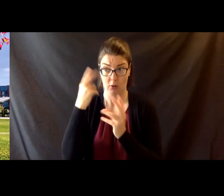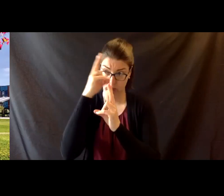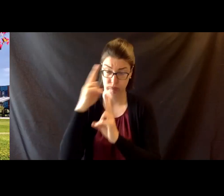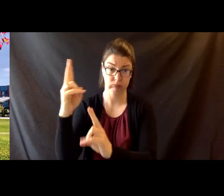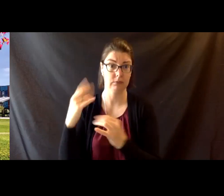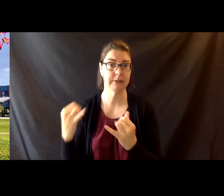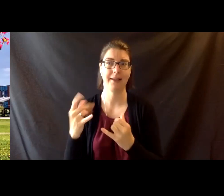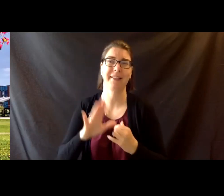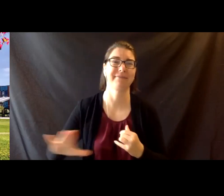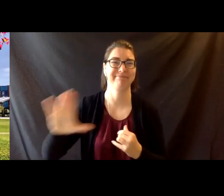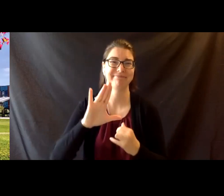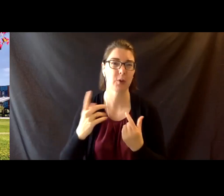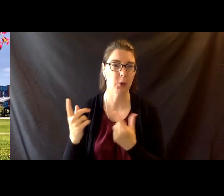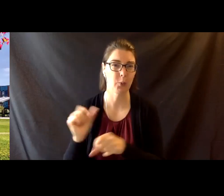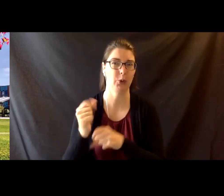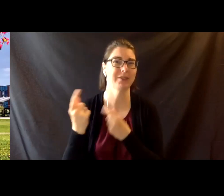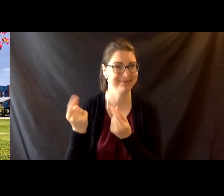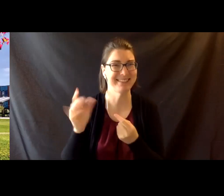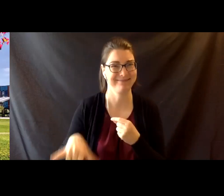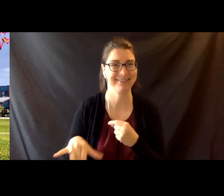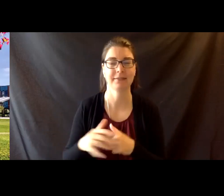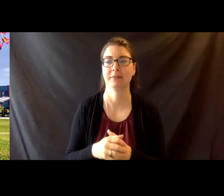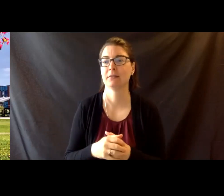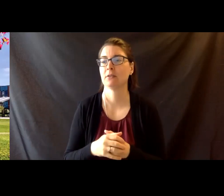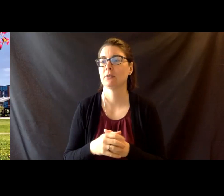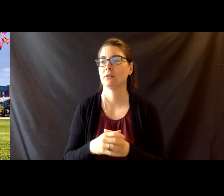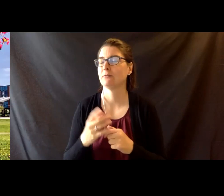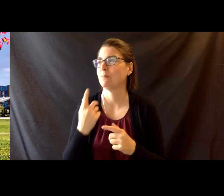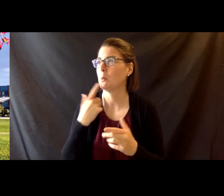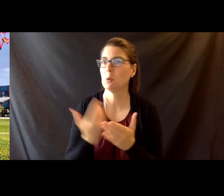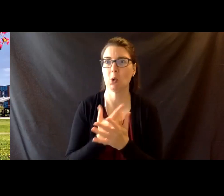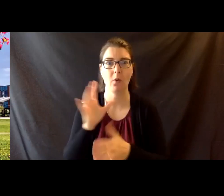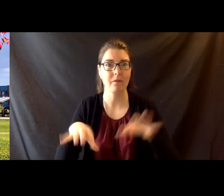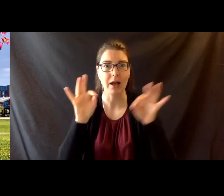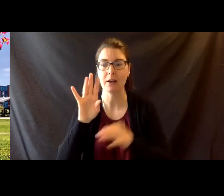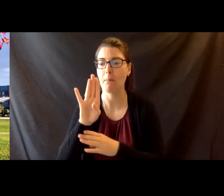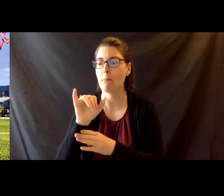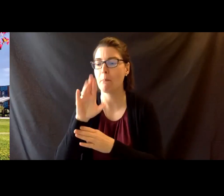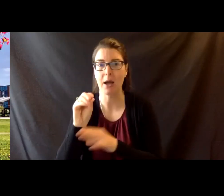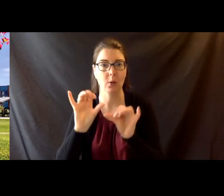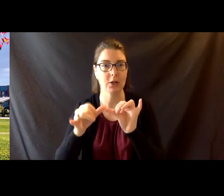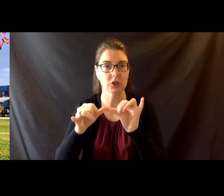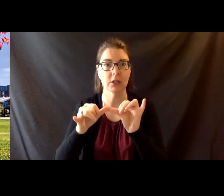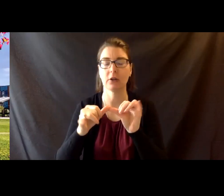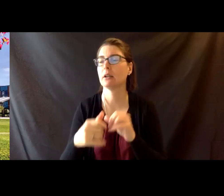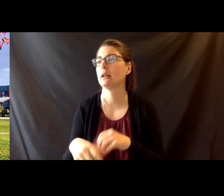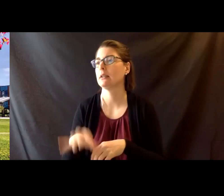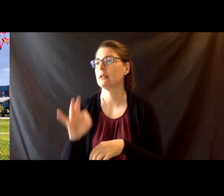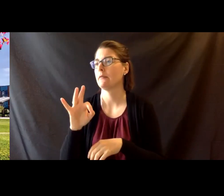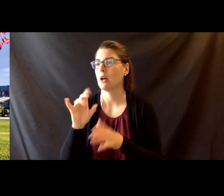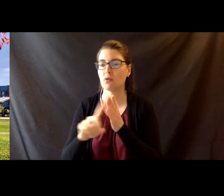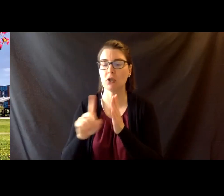that. From leading edge breakthroughs in bioengineering, to pioneering research in refugee